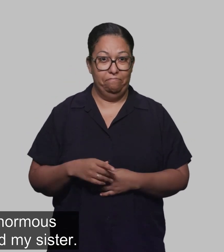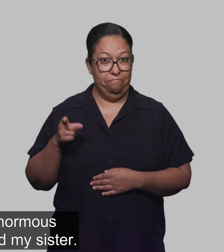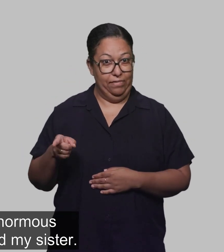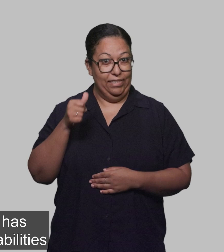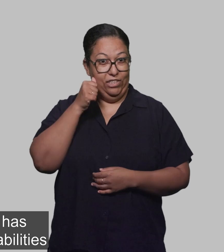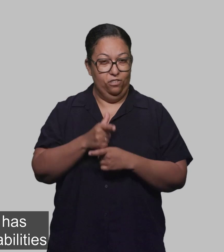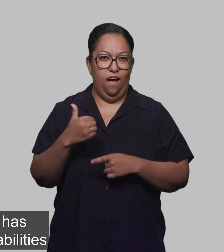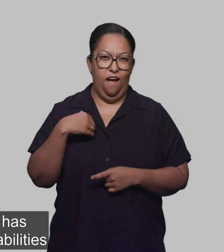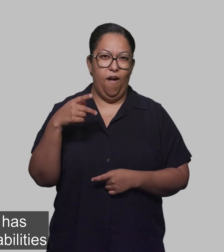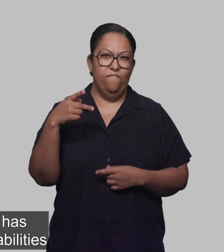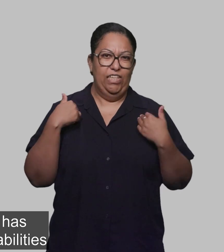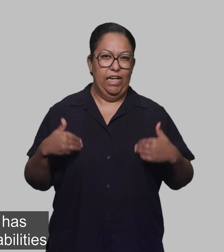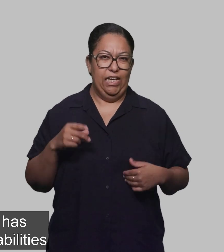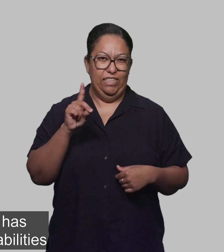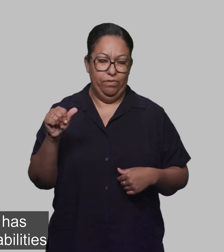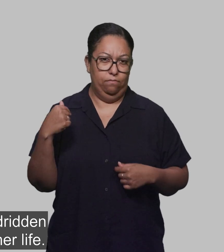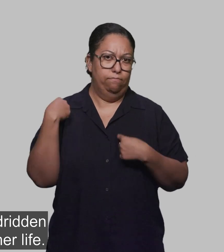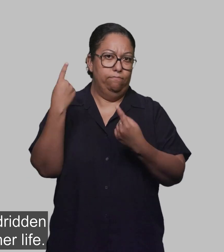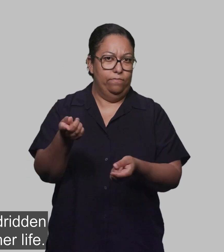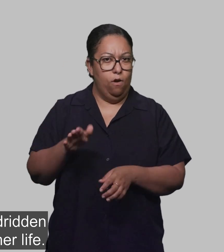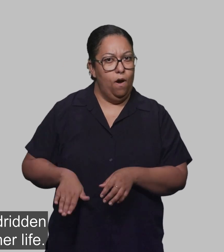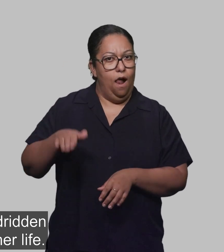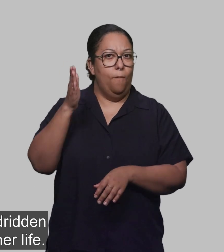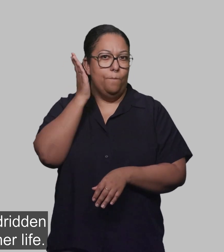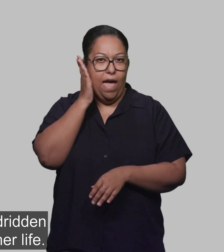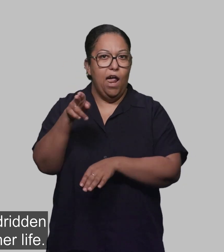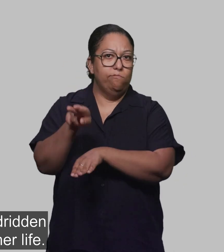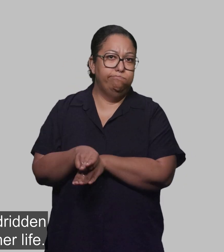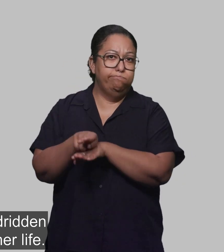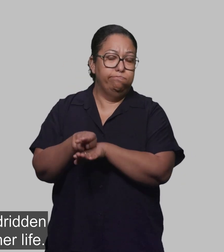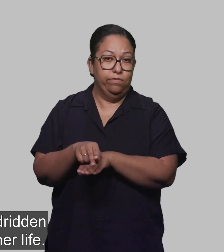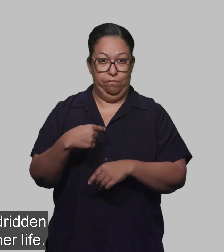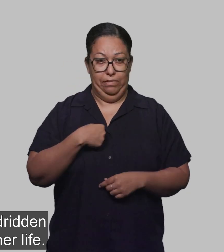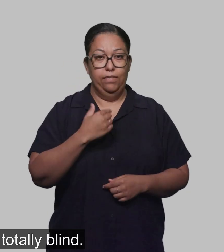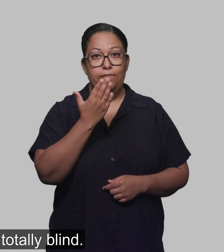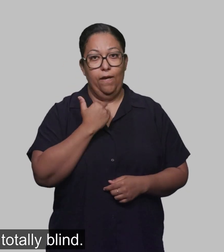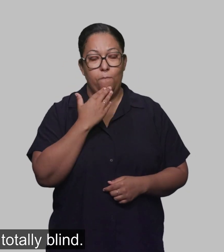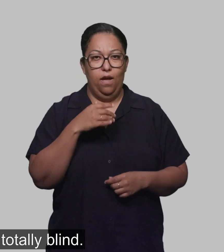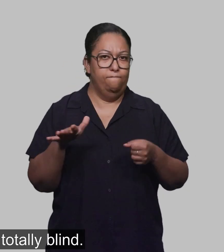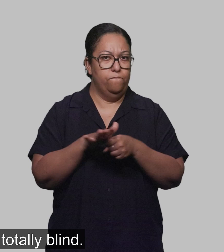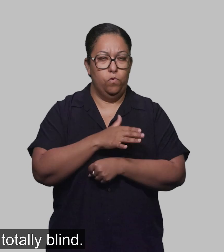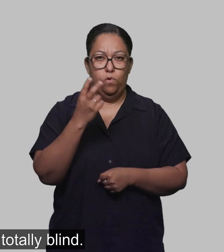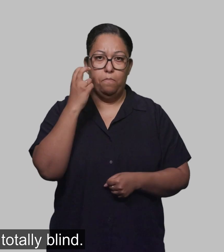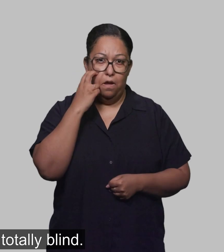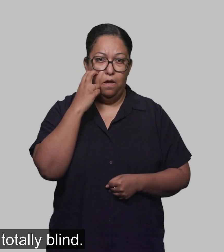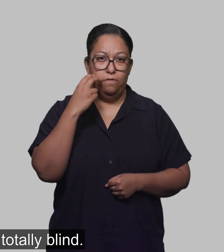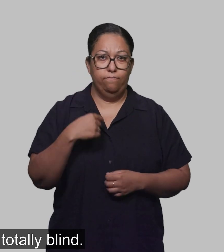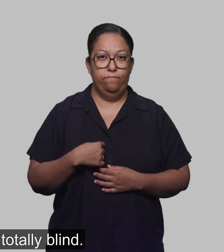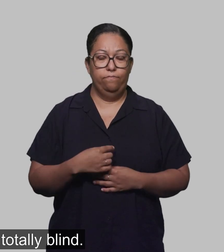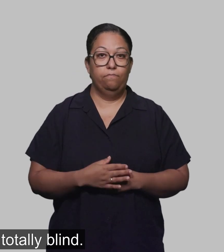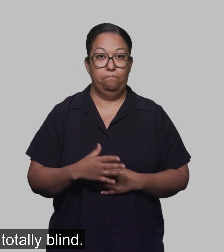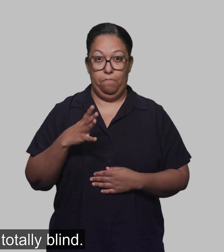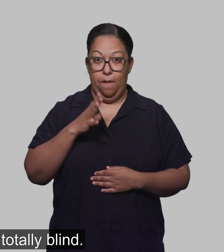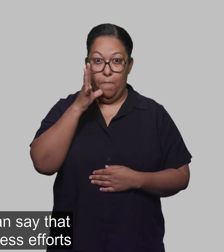sister. My sister has physical disabilities and was bedridden for most of her life. I am diabetic and